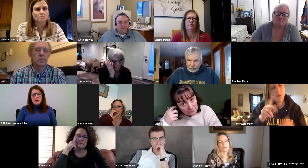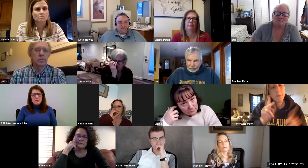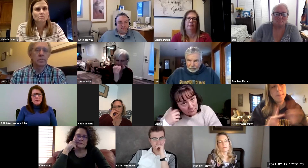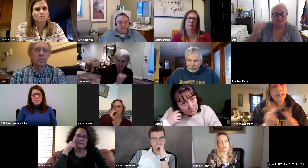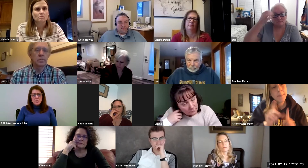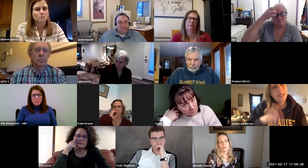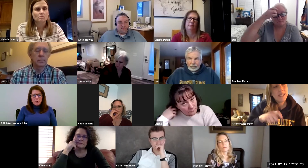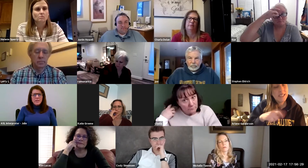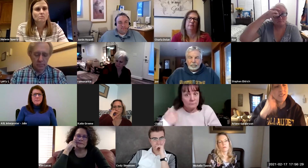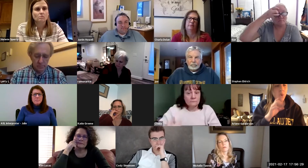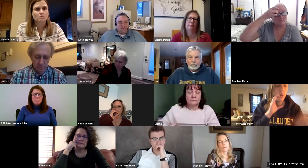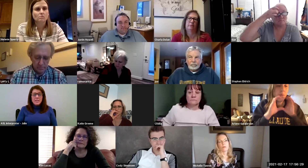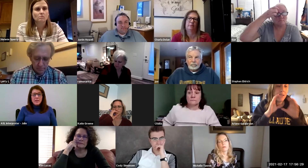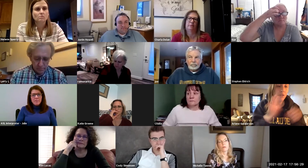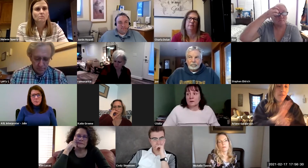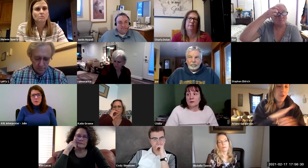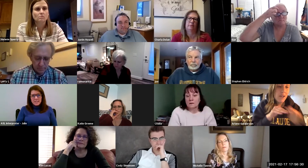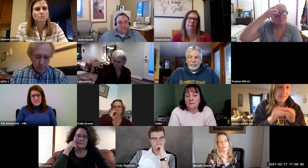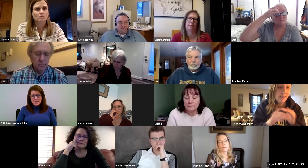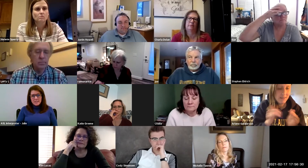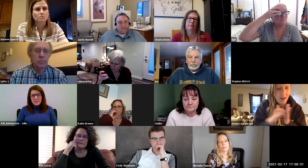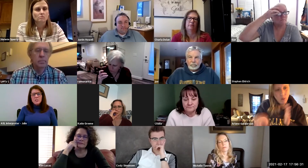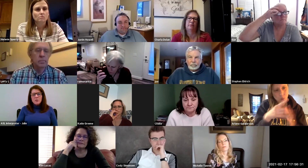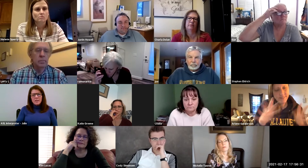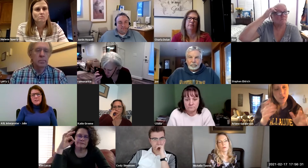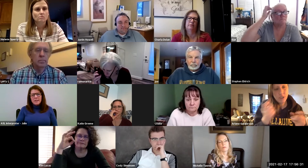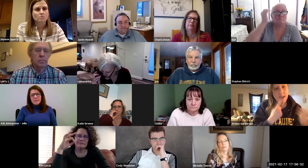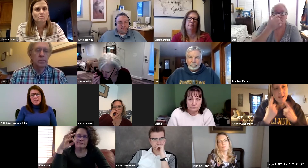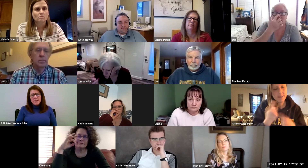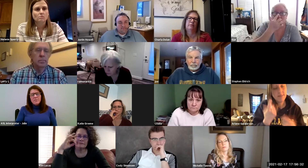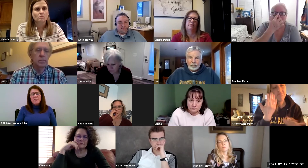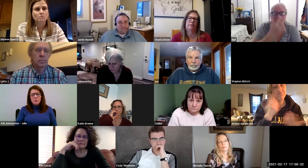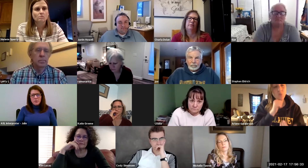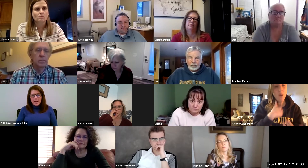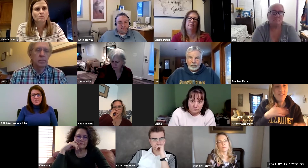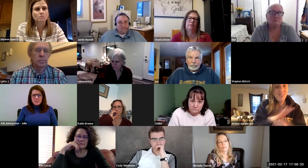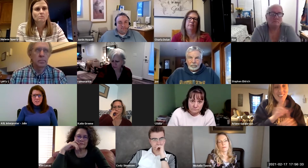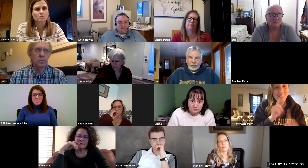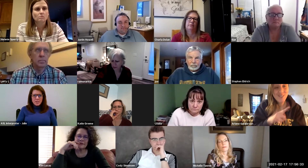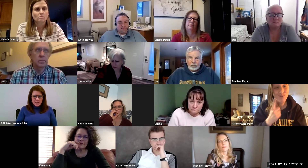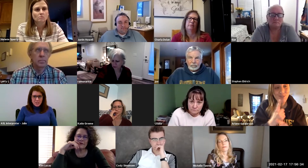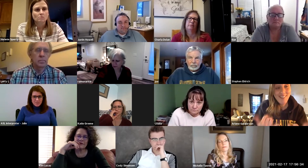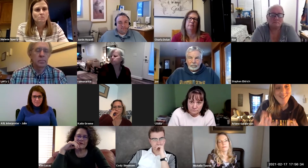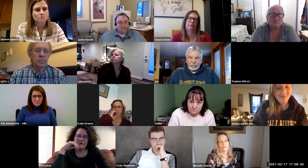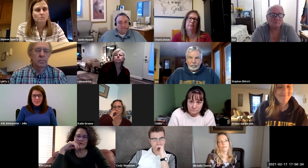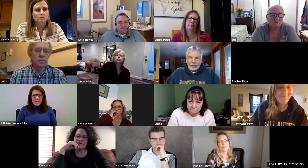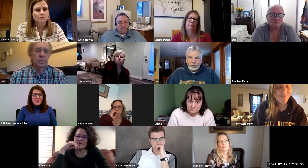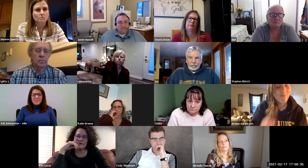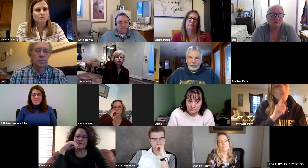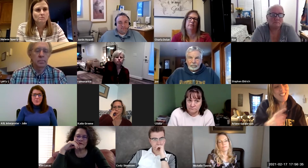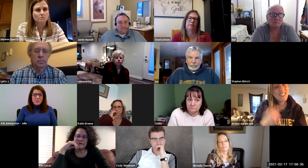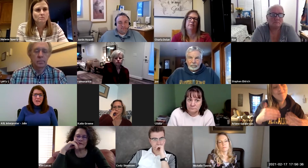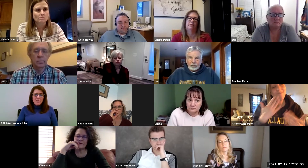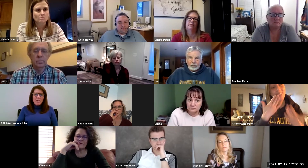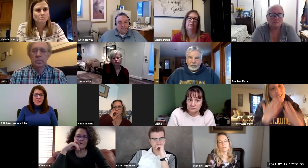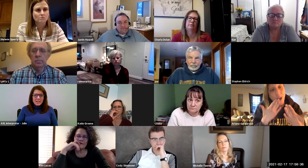we are making sure that we're meeting everyone's needs so that they have full access to communication.